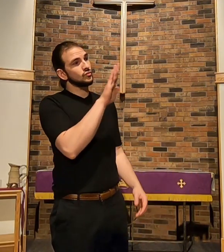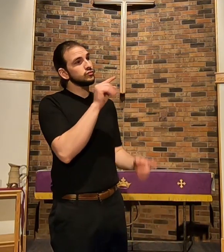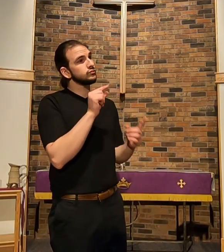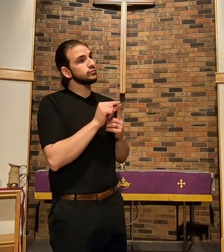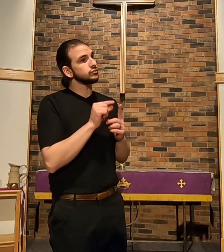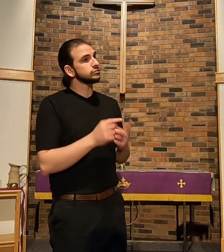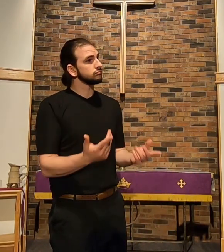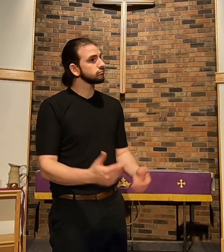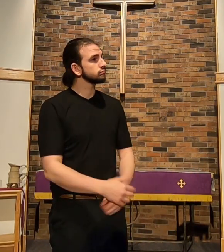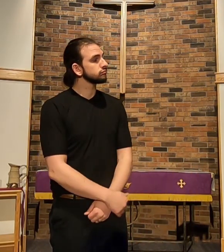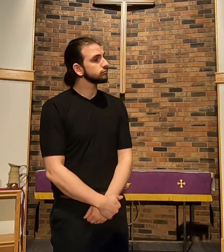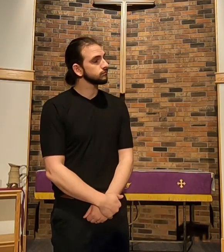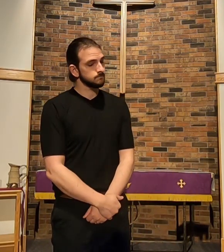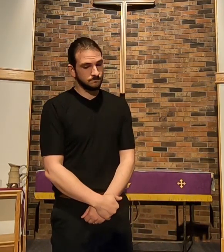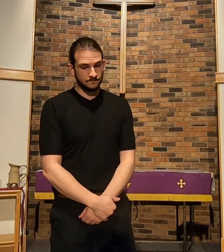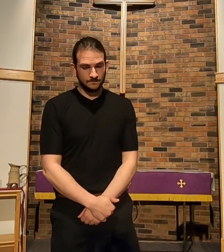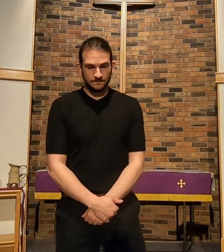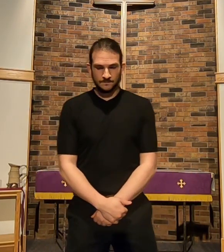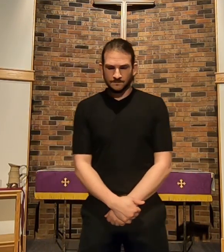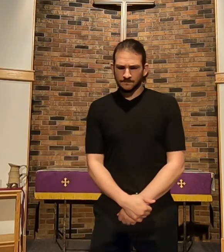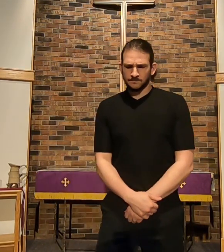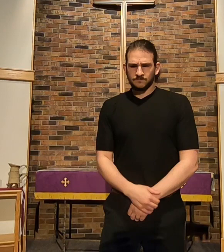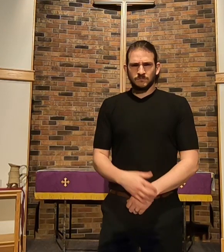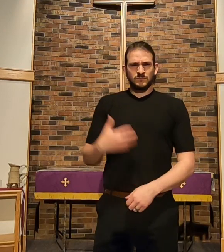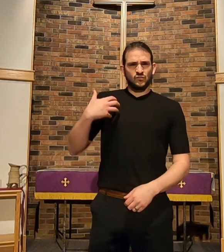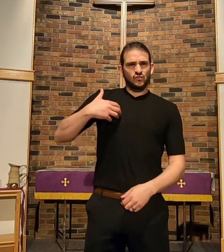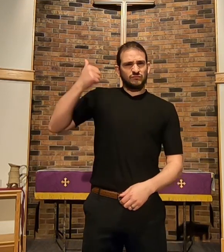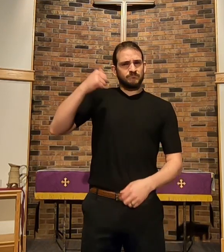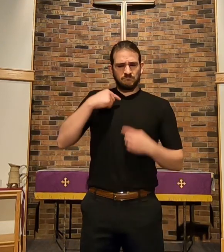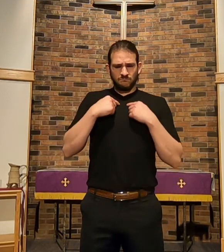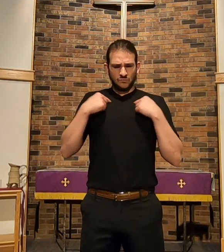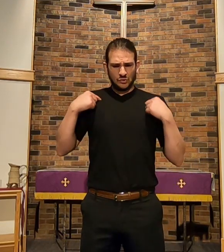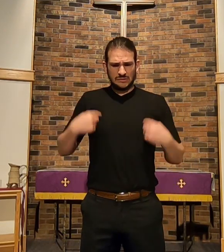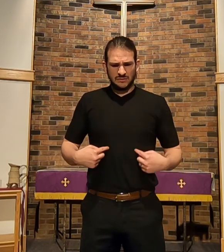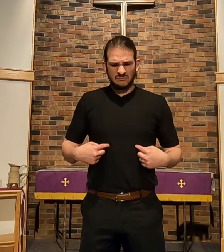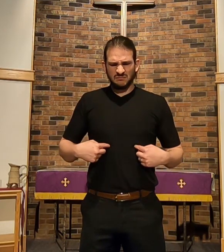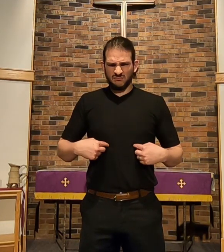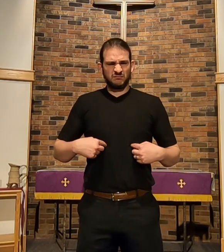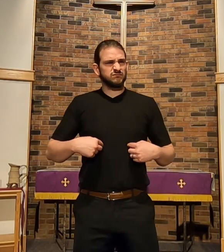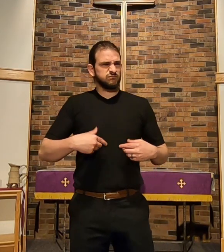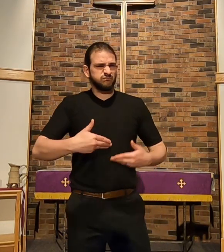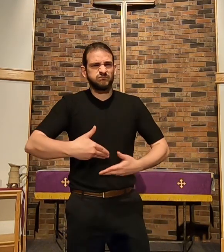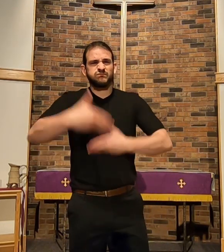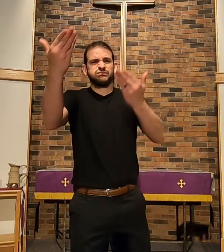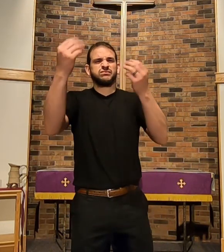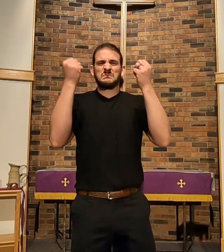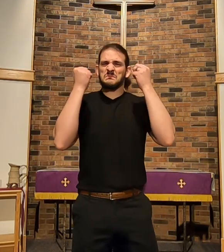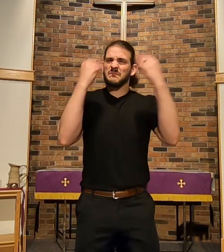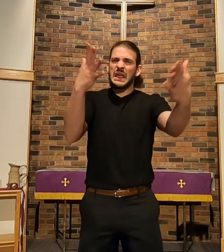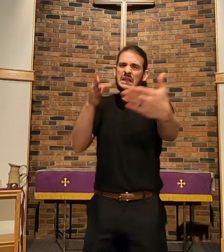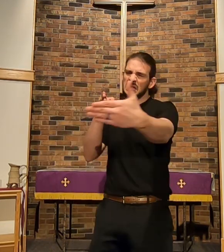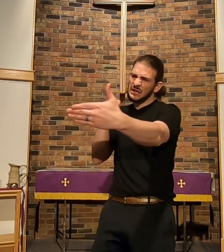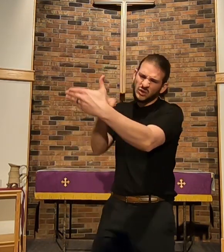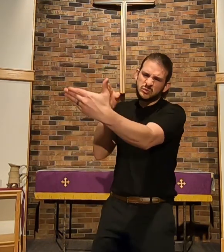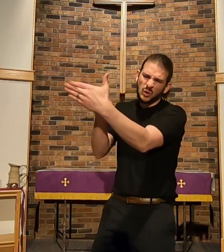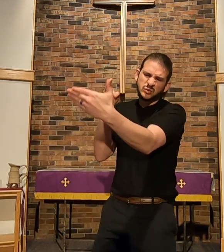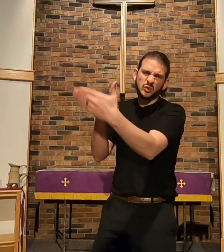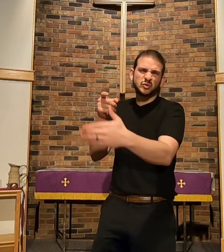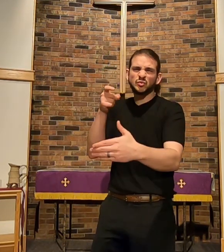"Those are your words," Jesus answered. The chief priests brought many charges against Jesus.